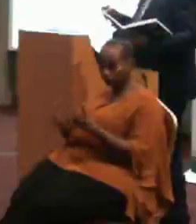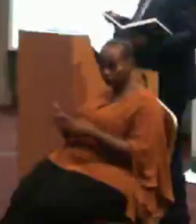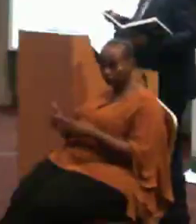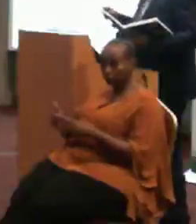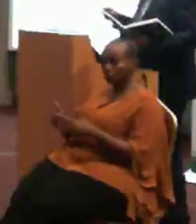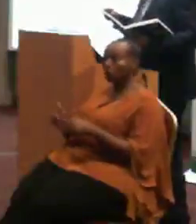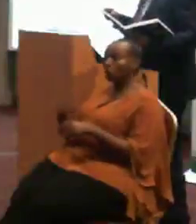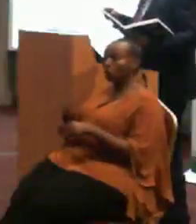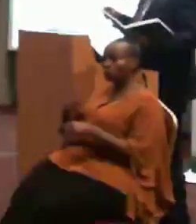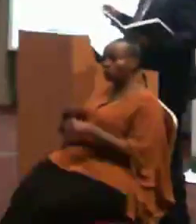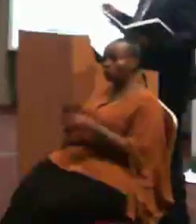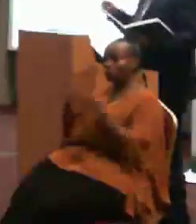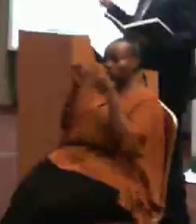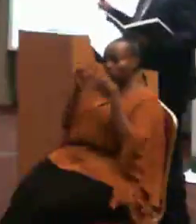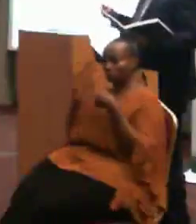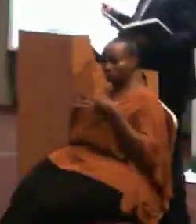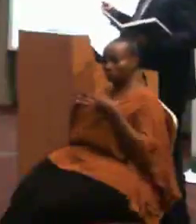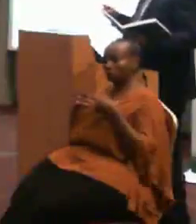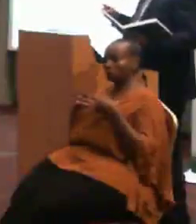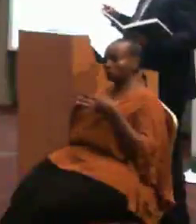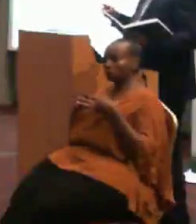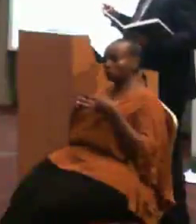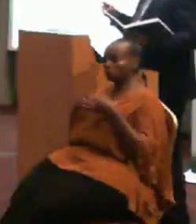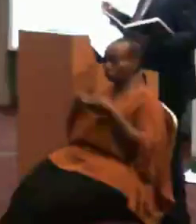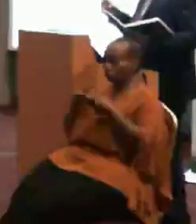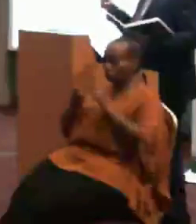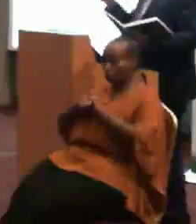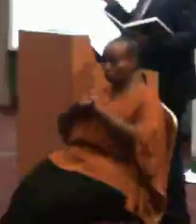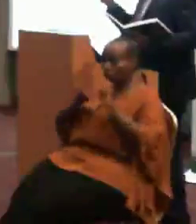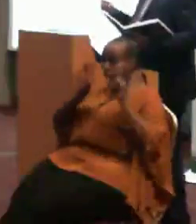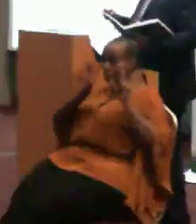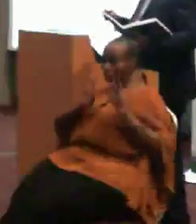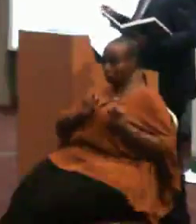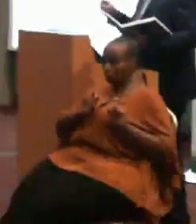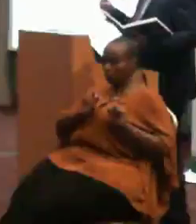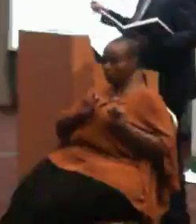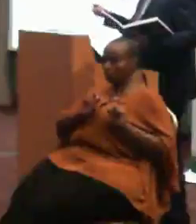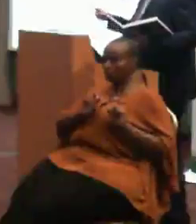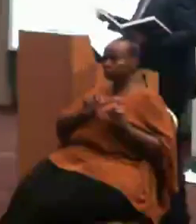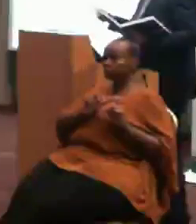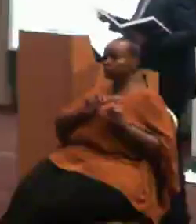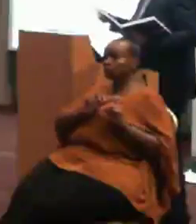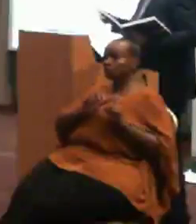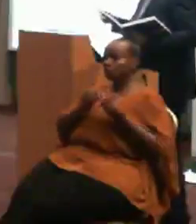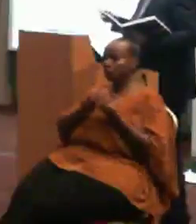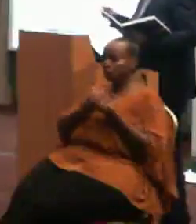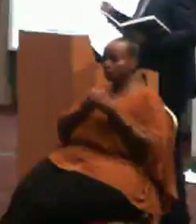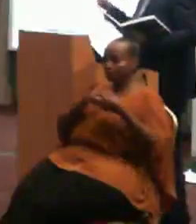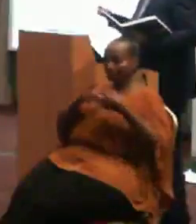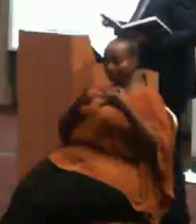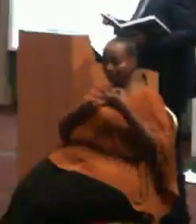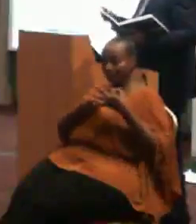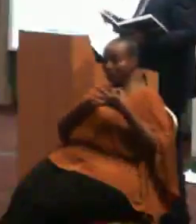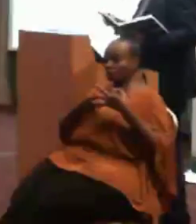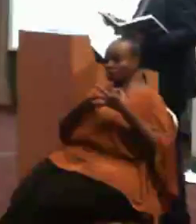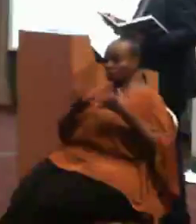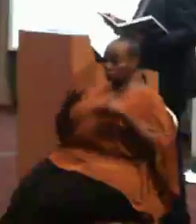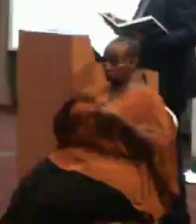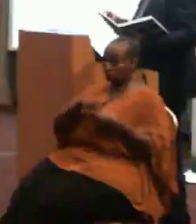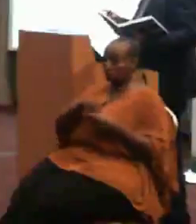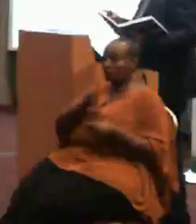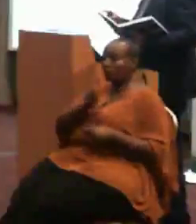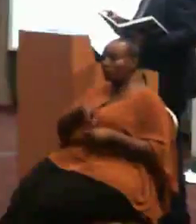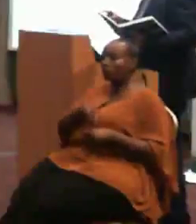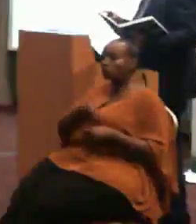did say that to turn Eskom around, all three elements need to contribute, and that's some of the